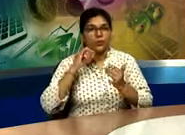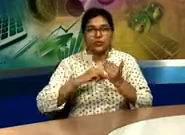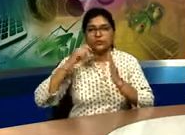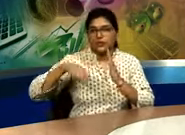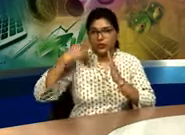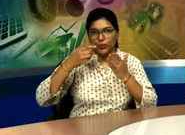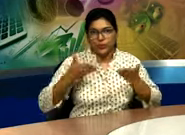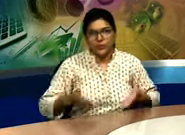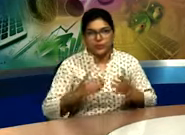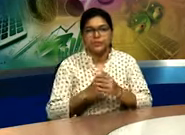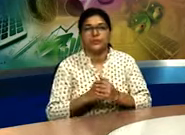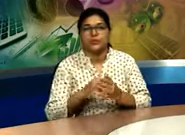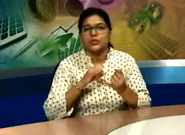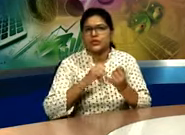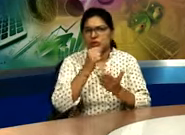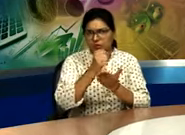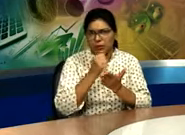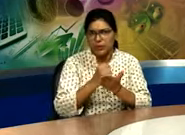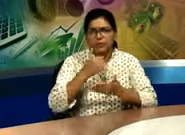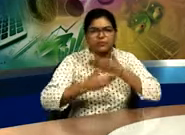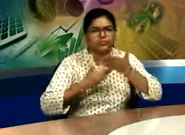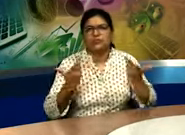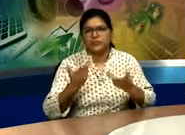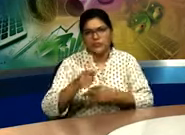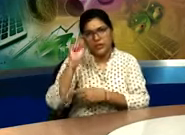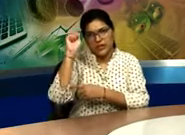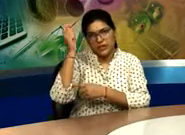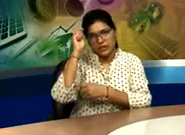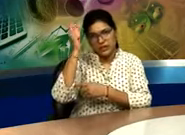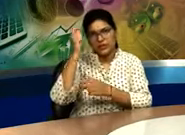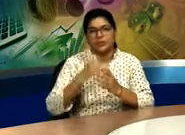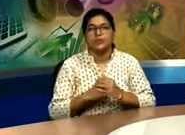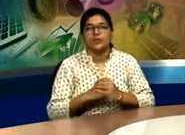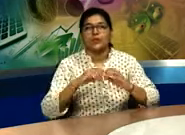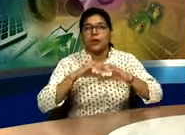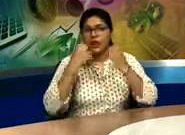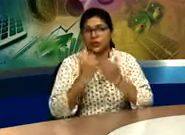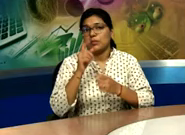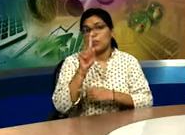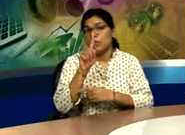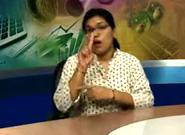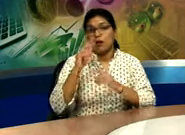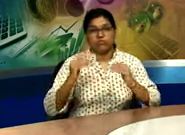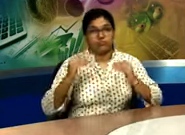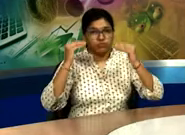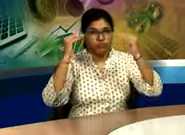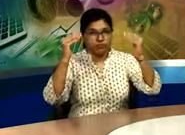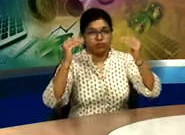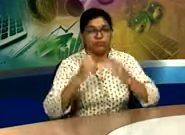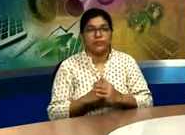In this educational video of NIOS, this is subject English for senior secondary